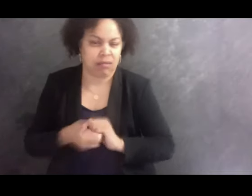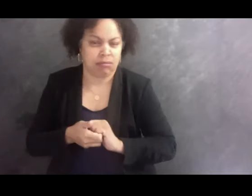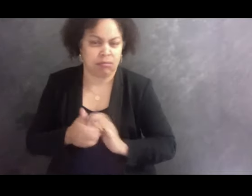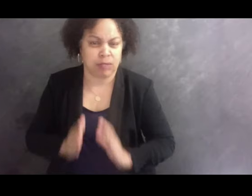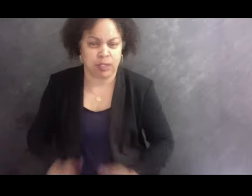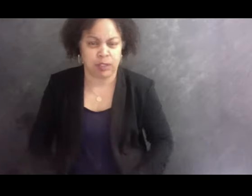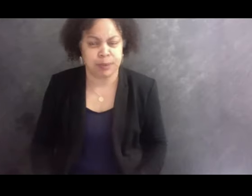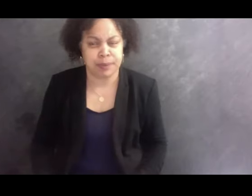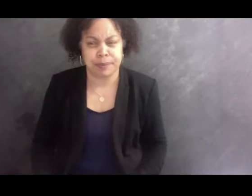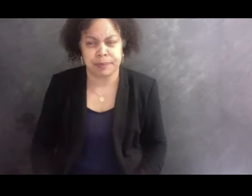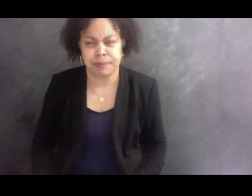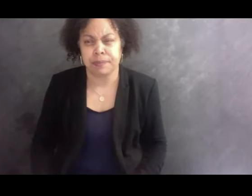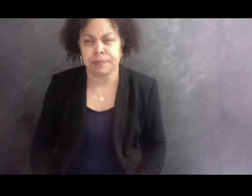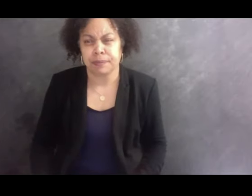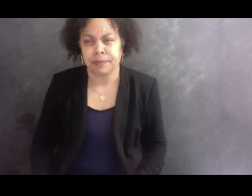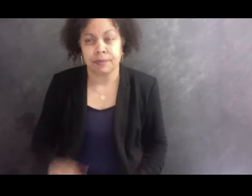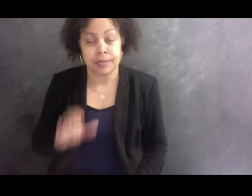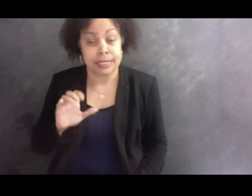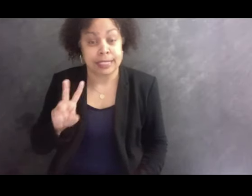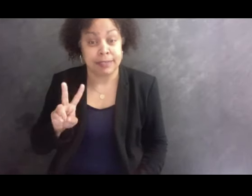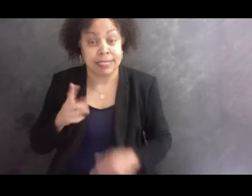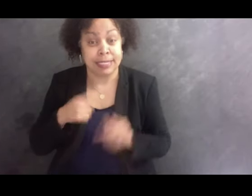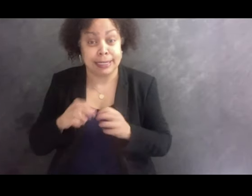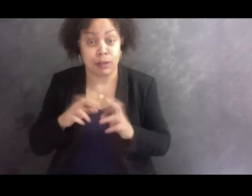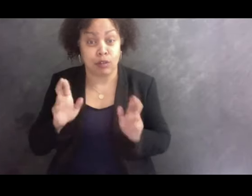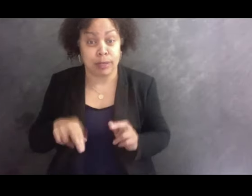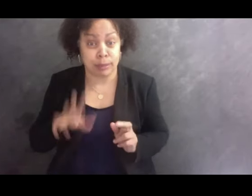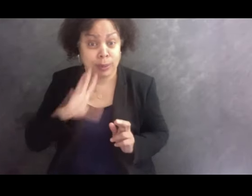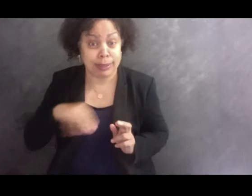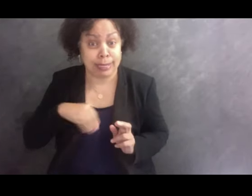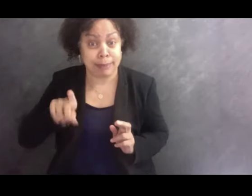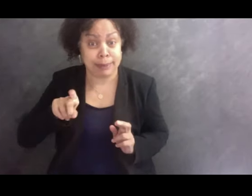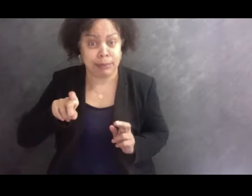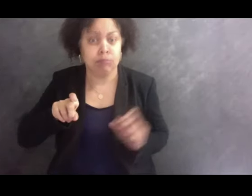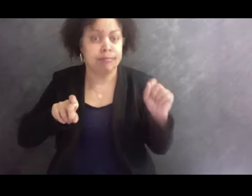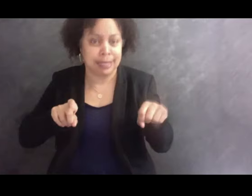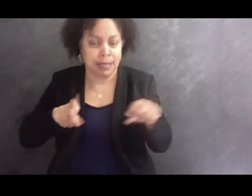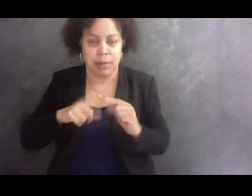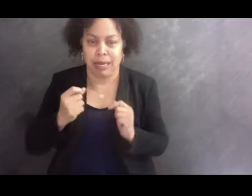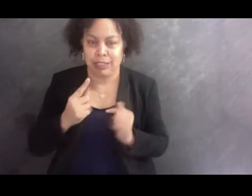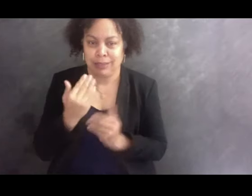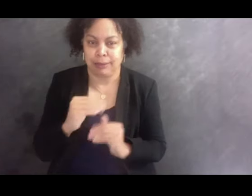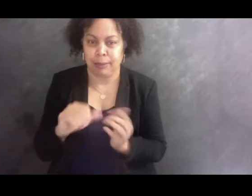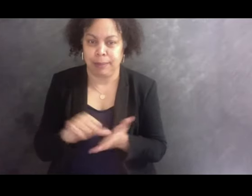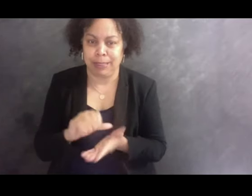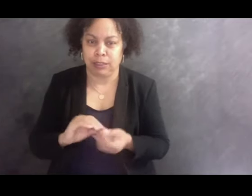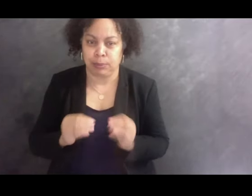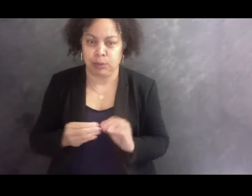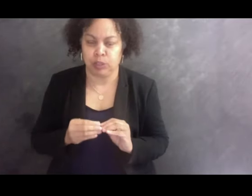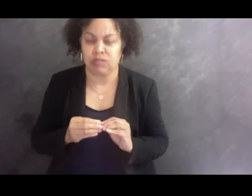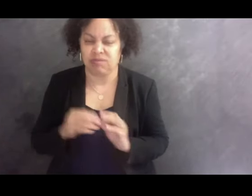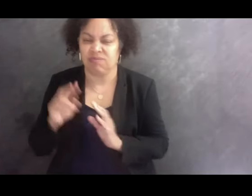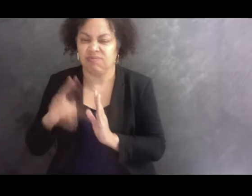All right, is a CV accepted in place of a resume? Yes, as long as it fits the page limit requirements. You can take a look at those, again,